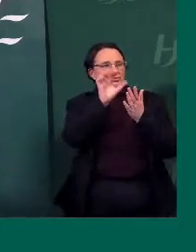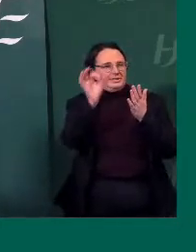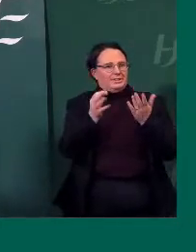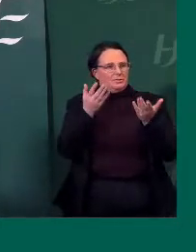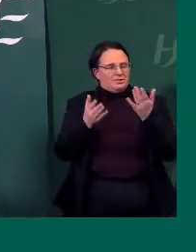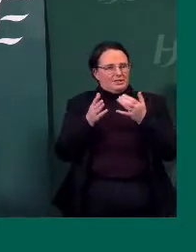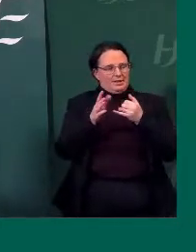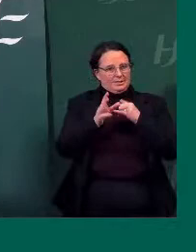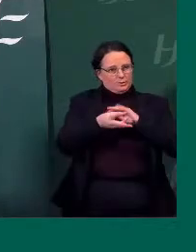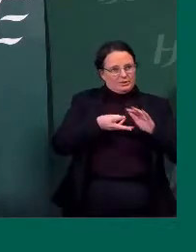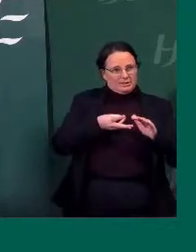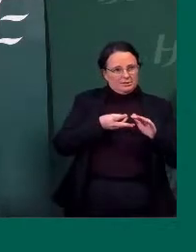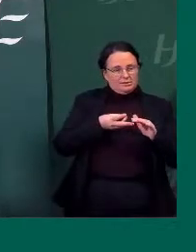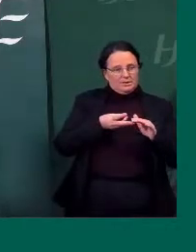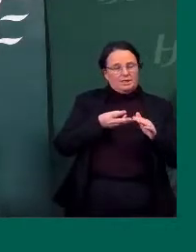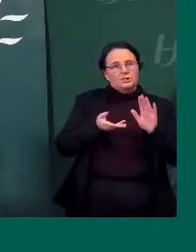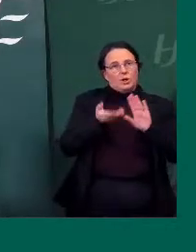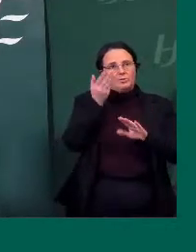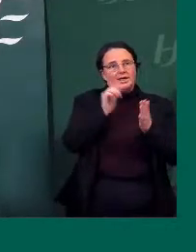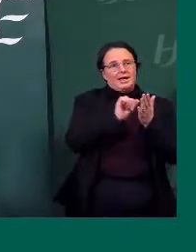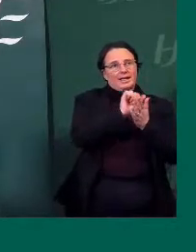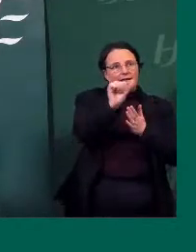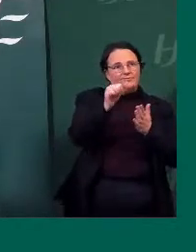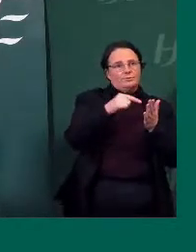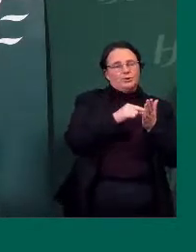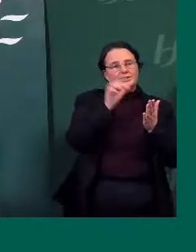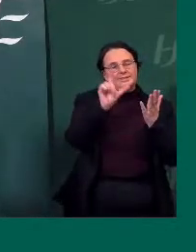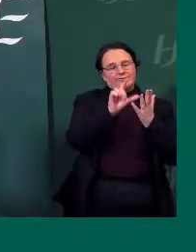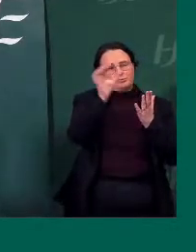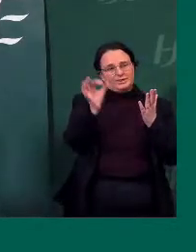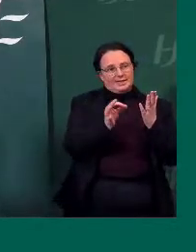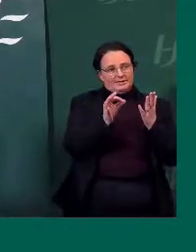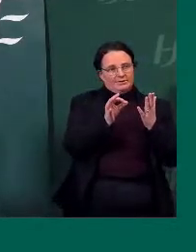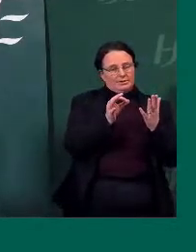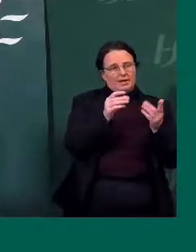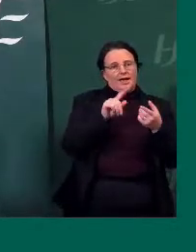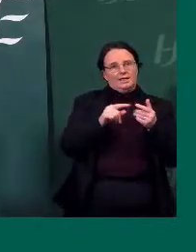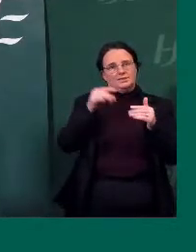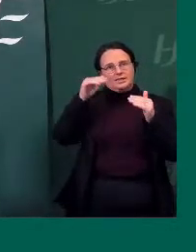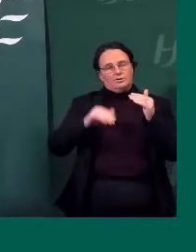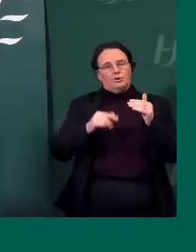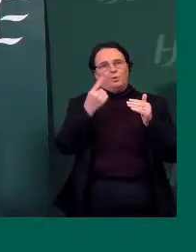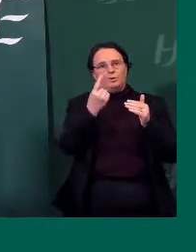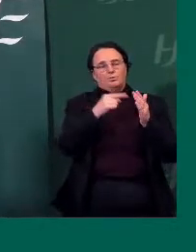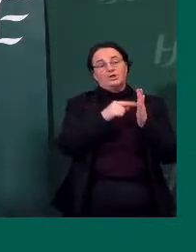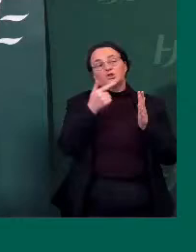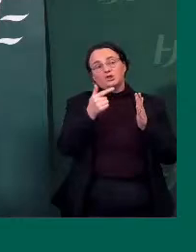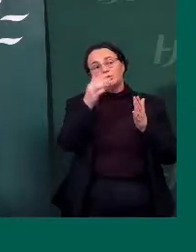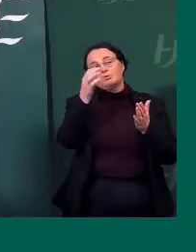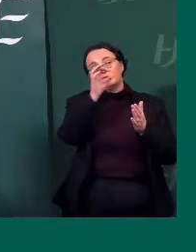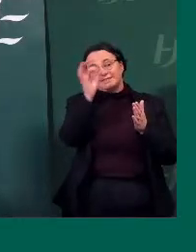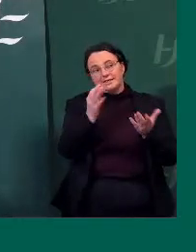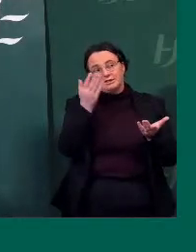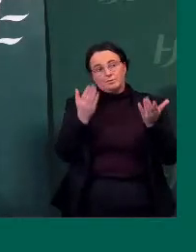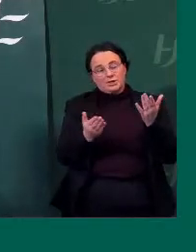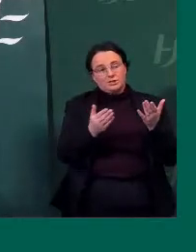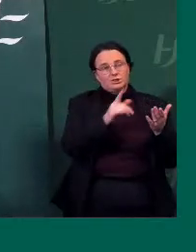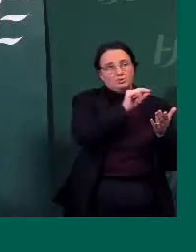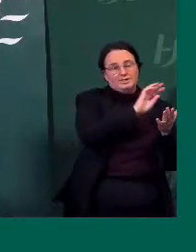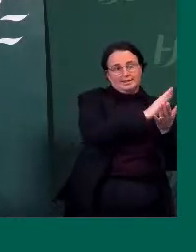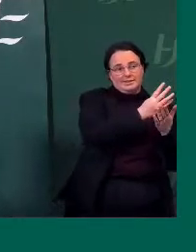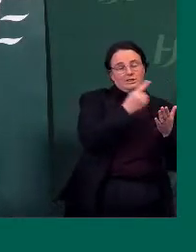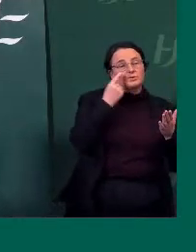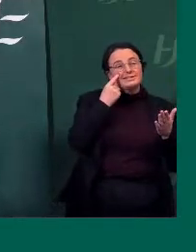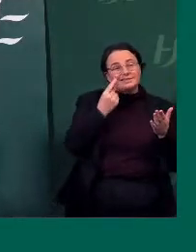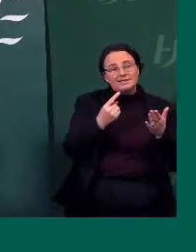in the week. And that's up 11.5% on the same week last year and down only 5.2% on the same week in 2019. So we're seeing a kind of a changing